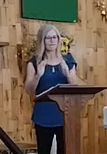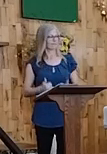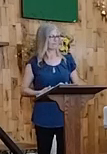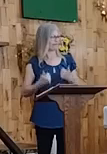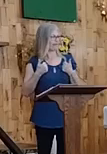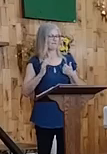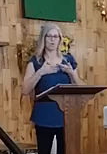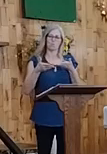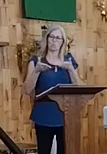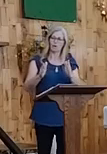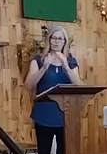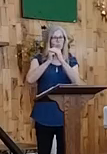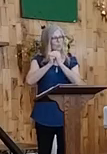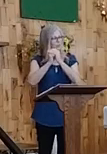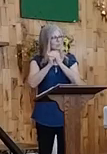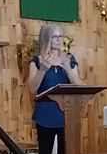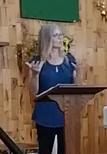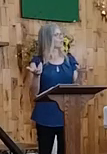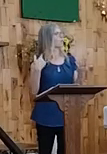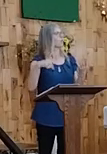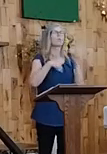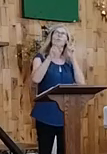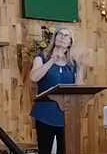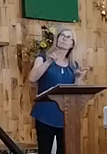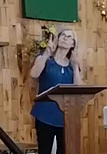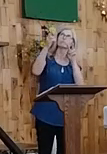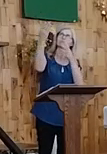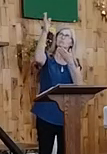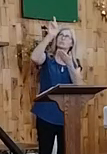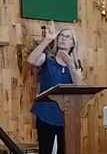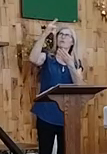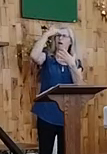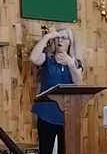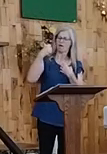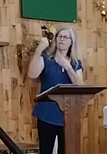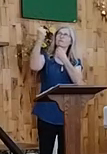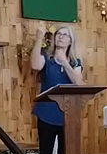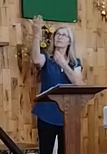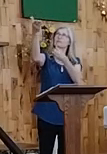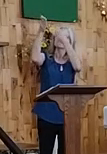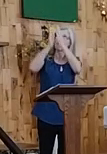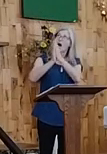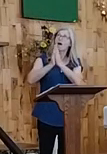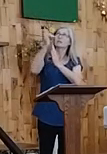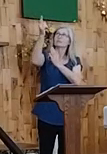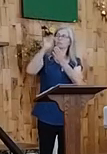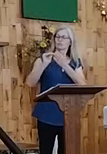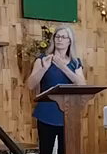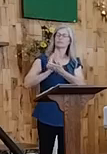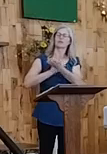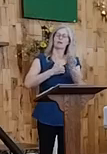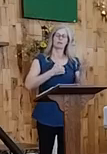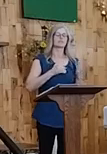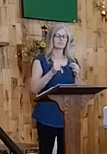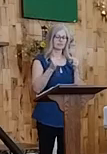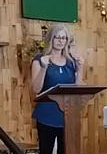of worship. And so we turn to the Lord in confidence, asking for pardon for our